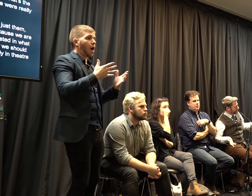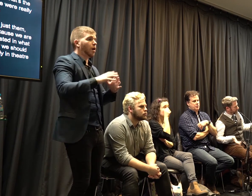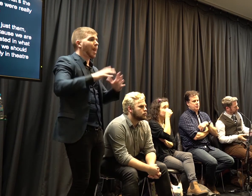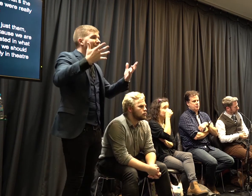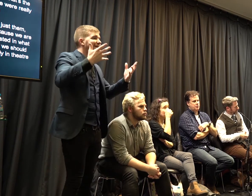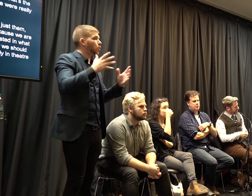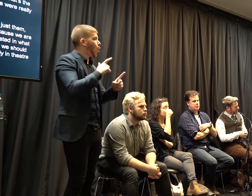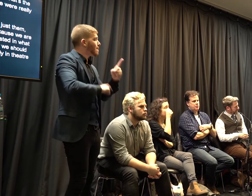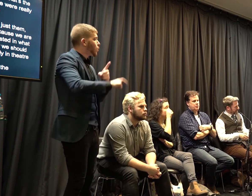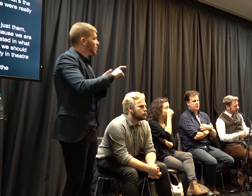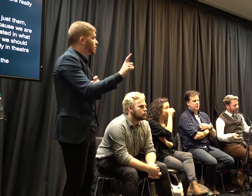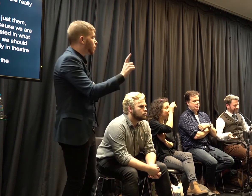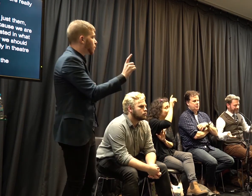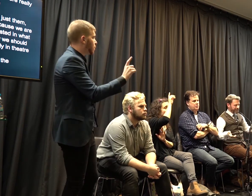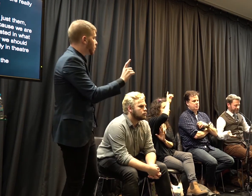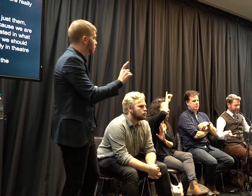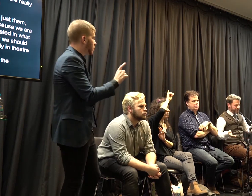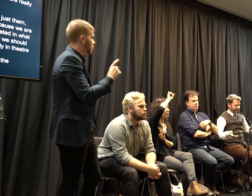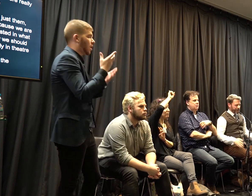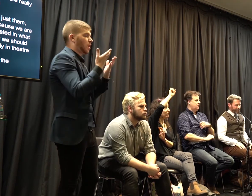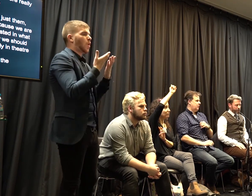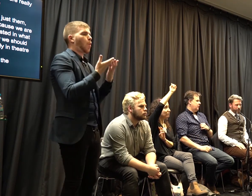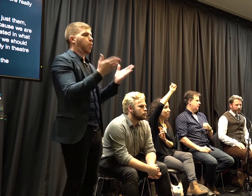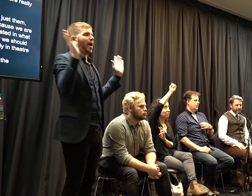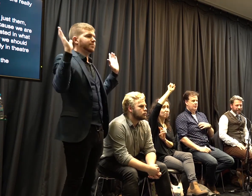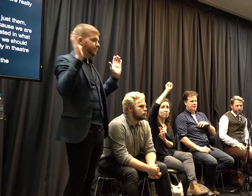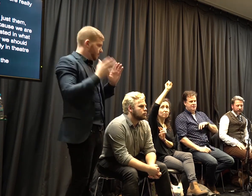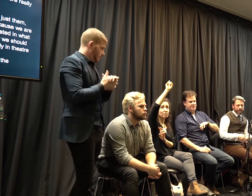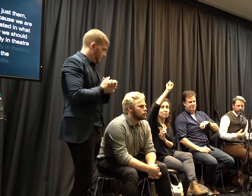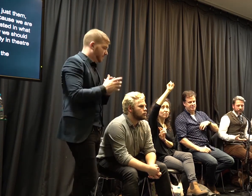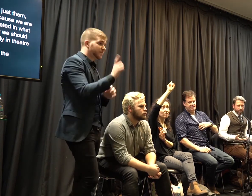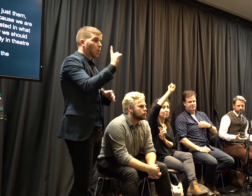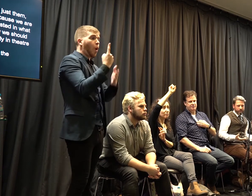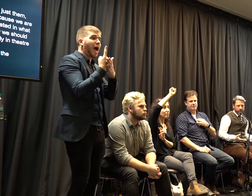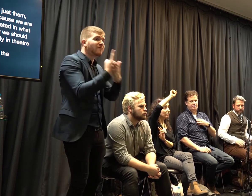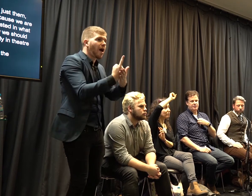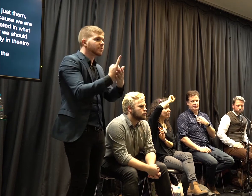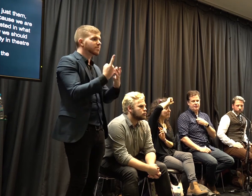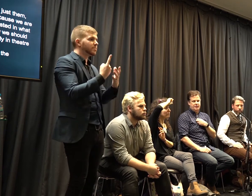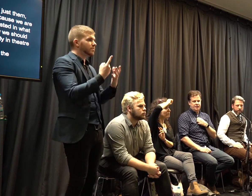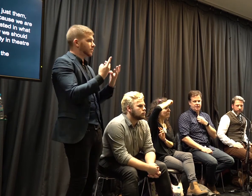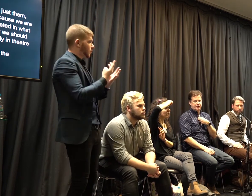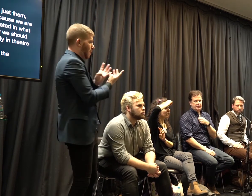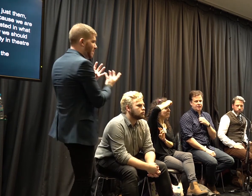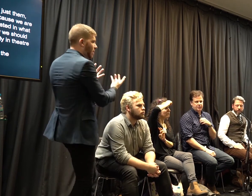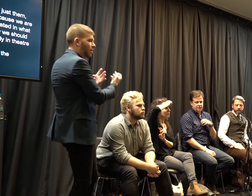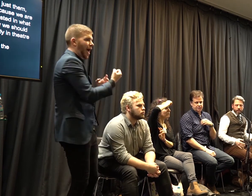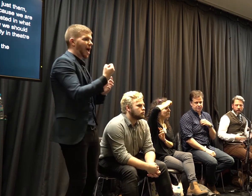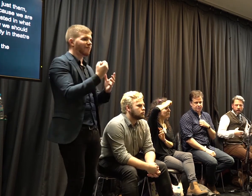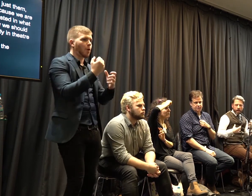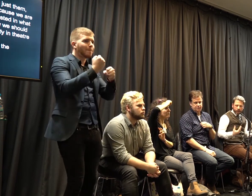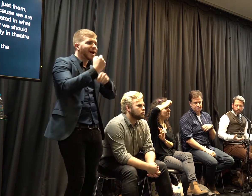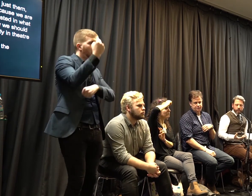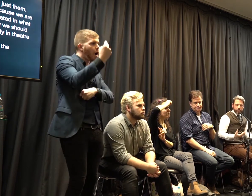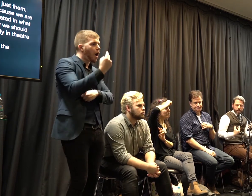at large? So. I'll be generous. Artists at Make it large. So what advice does the panel have for making art which